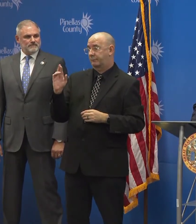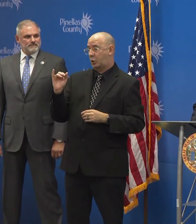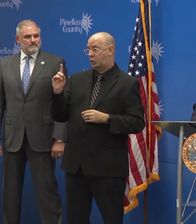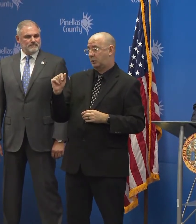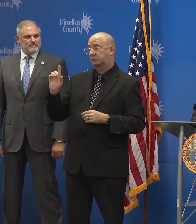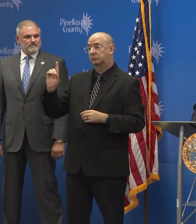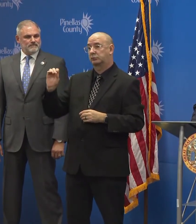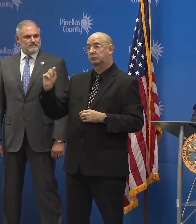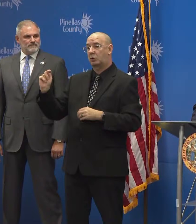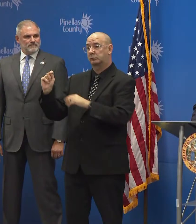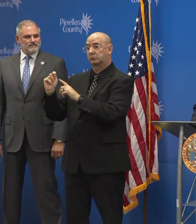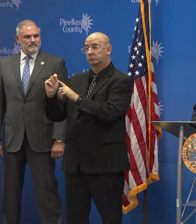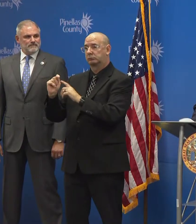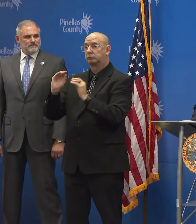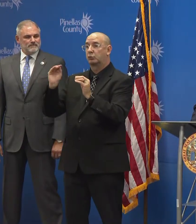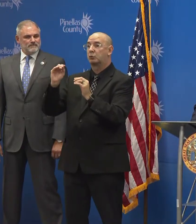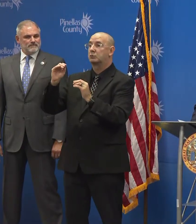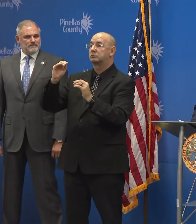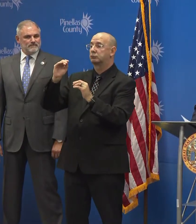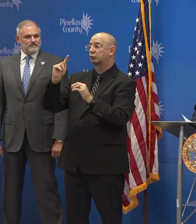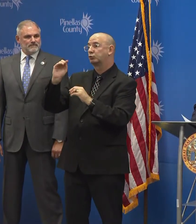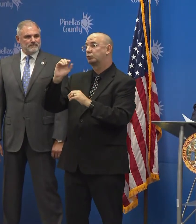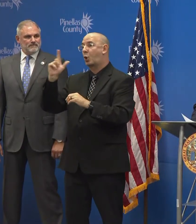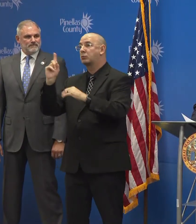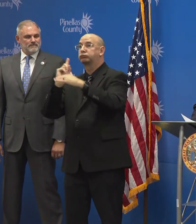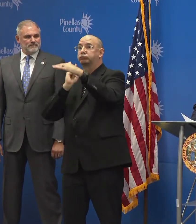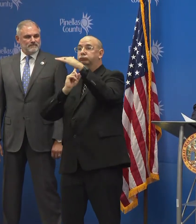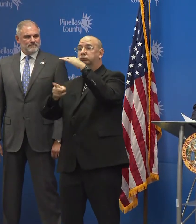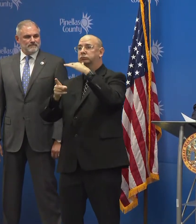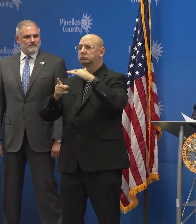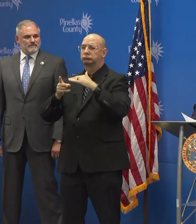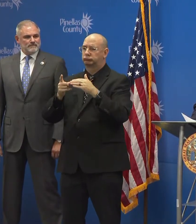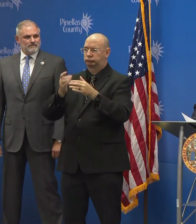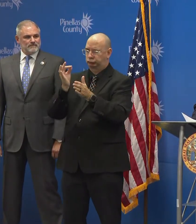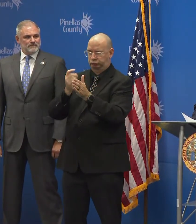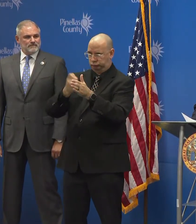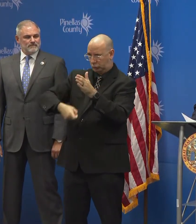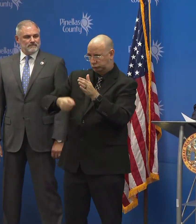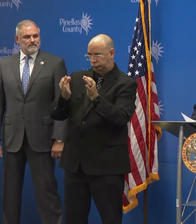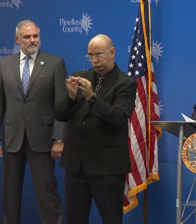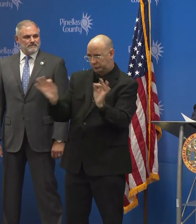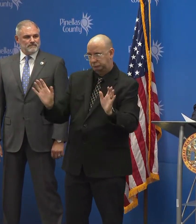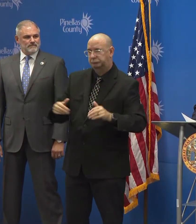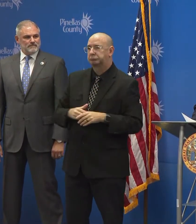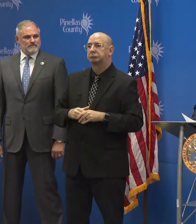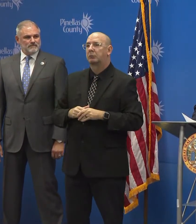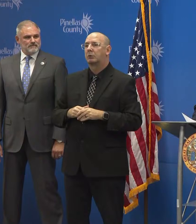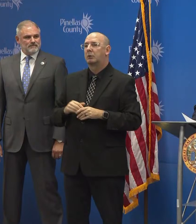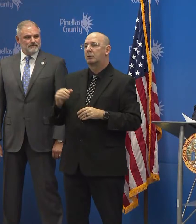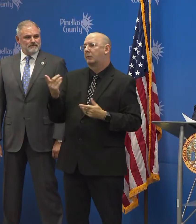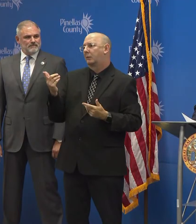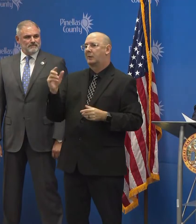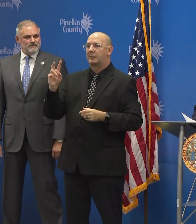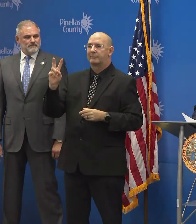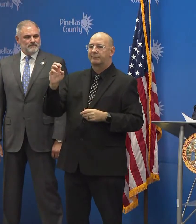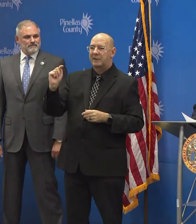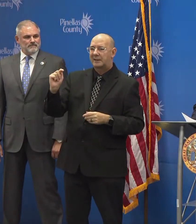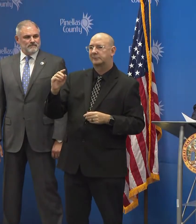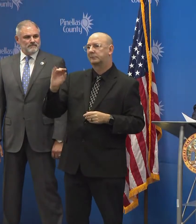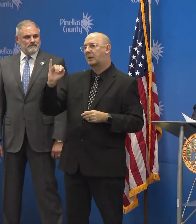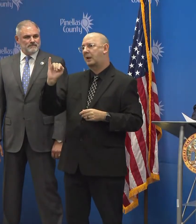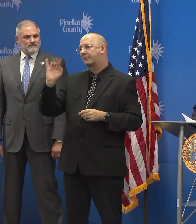tolls at the following facilities: Polk Parkway, Suncoast Parkway, Veterans Expressway, I-4 Connector in